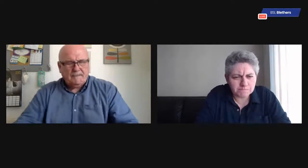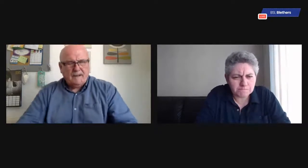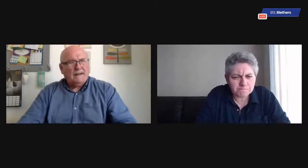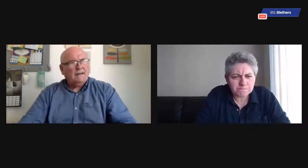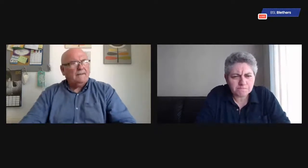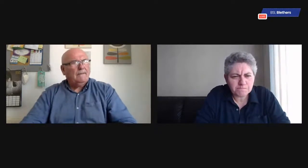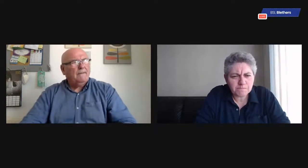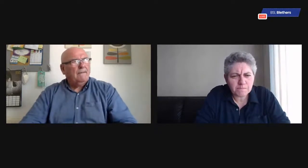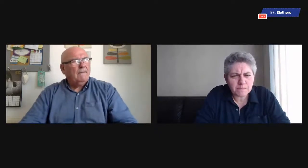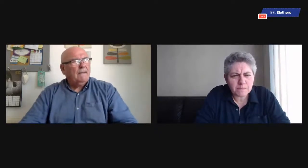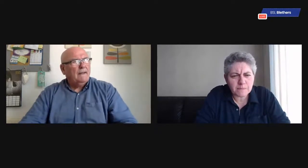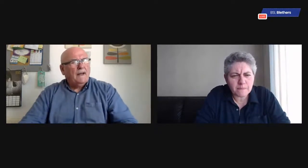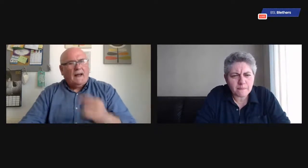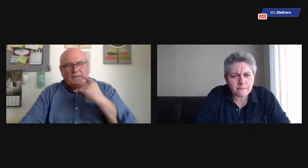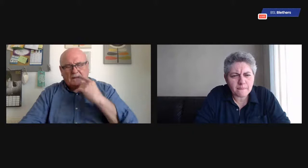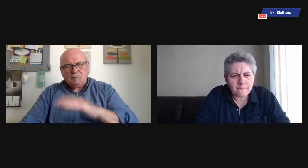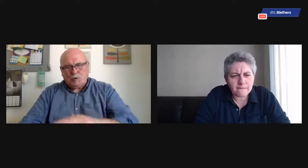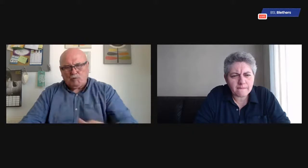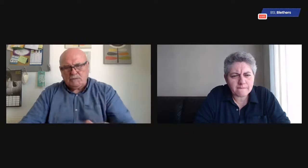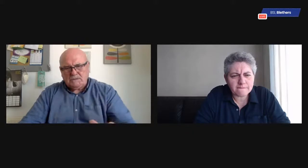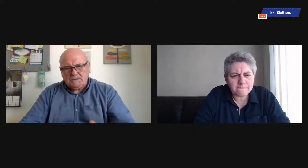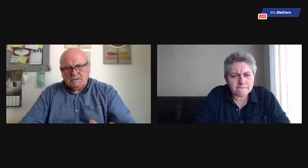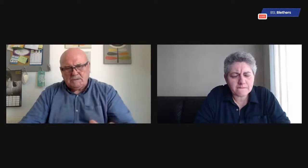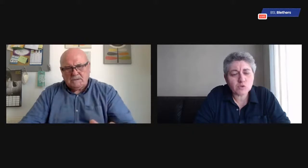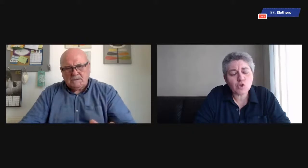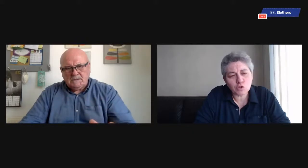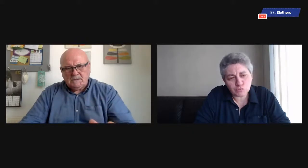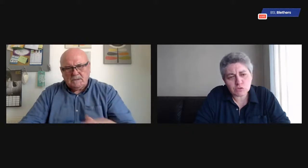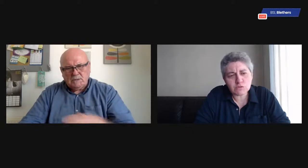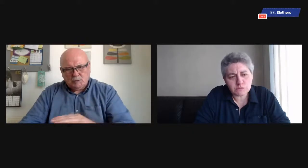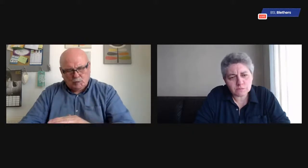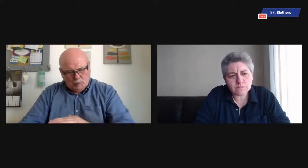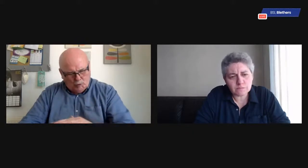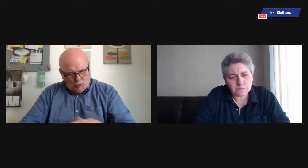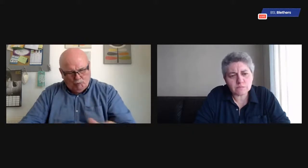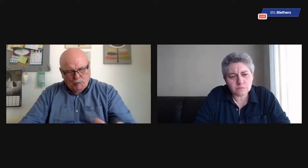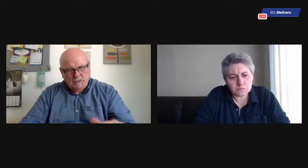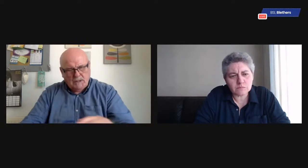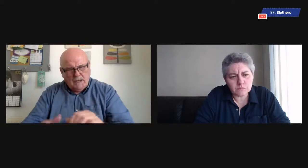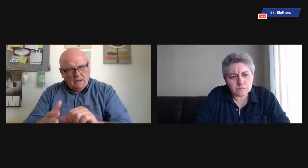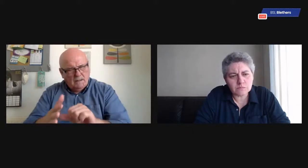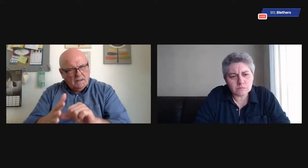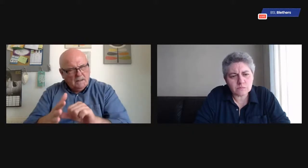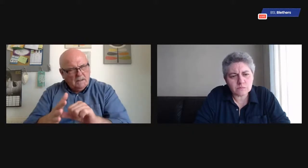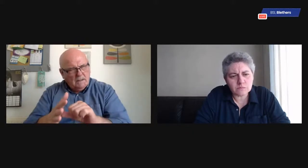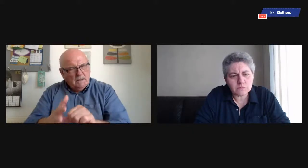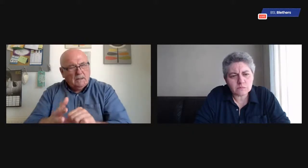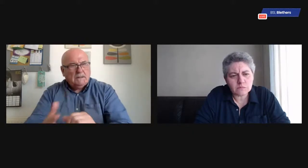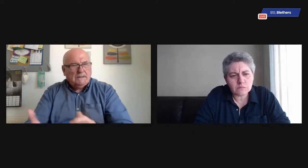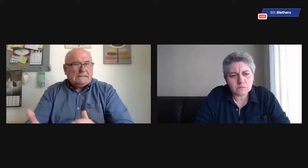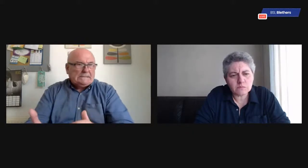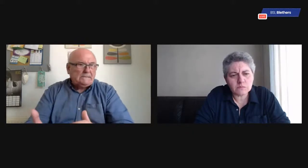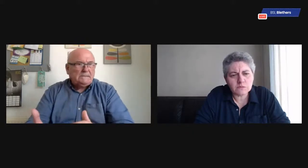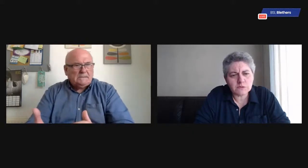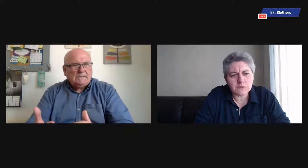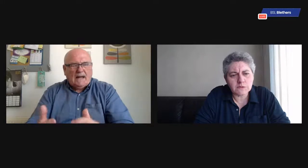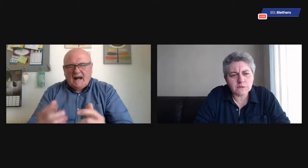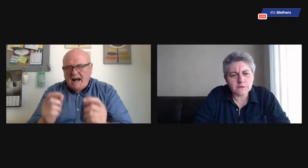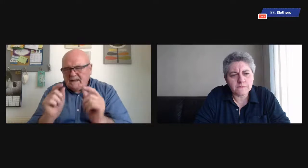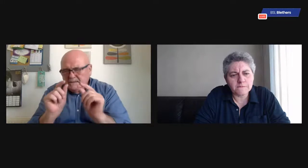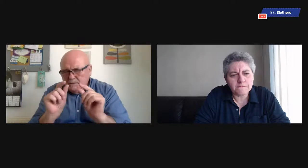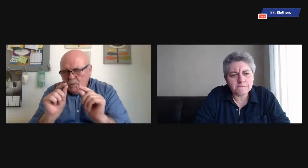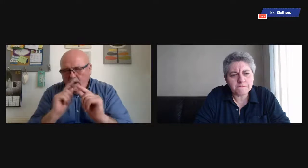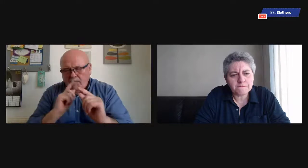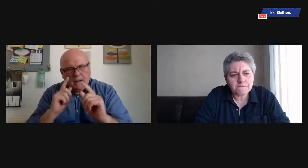if you get any examples of being deaf, what's the difference between or harder with adults or children? He